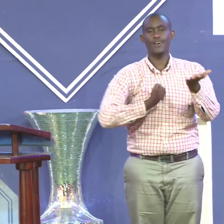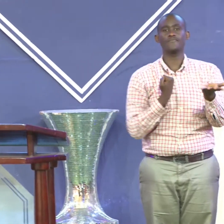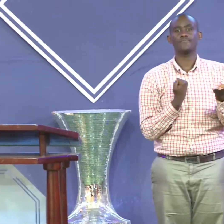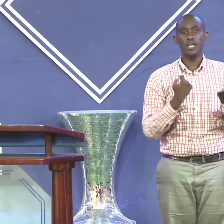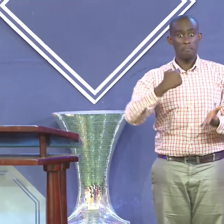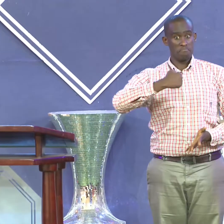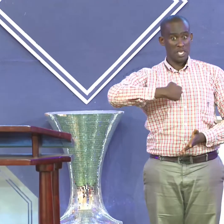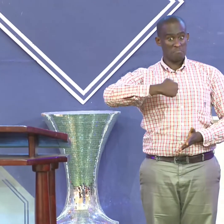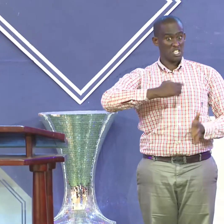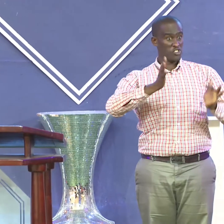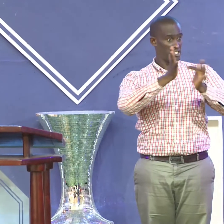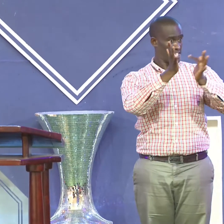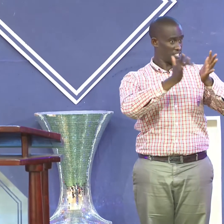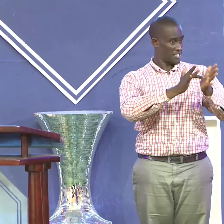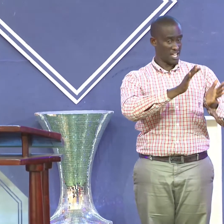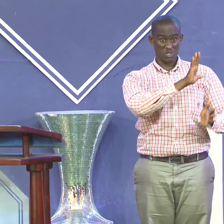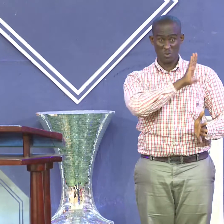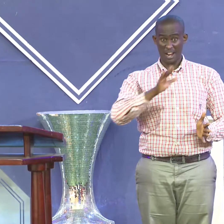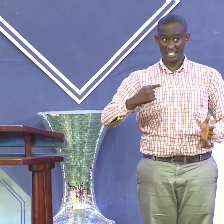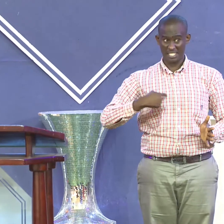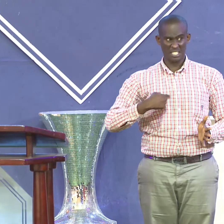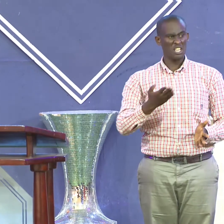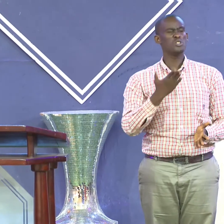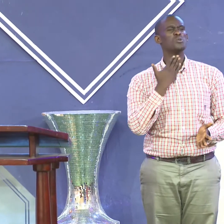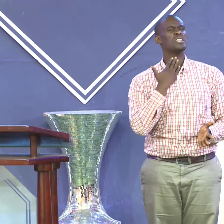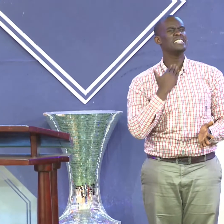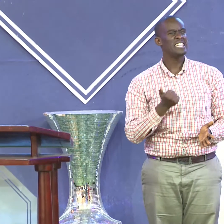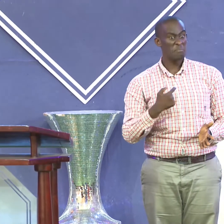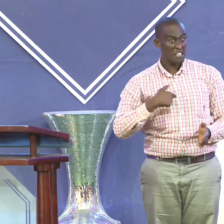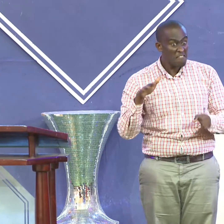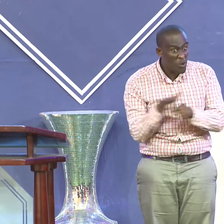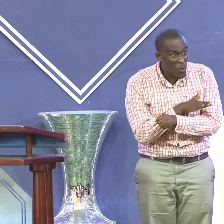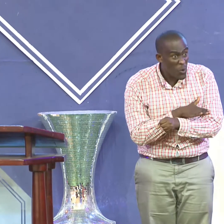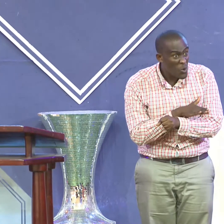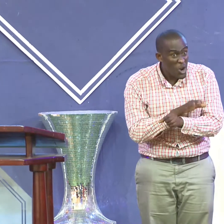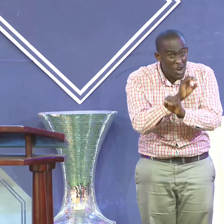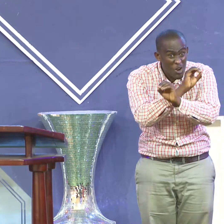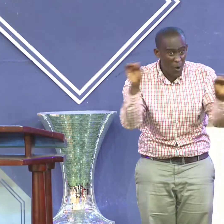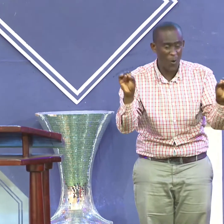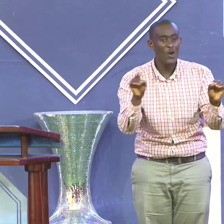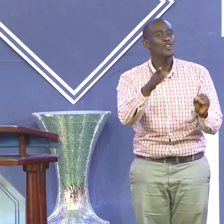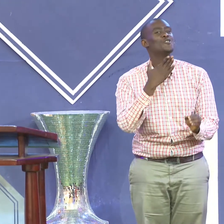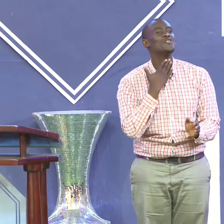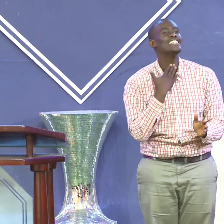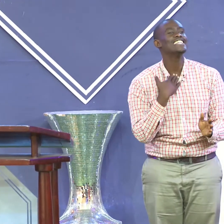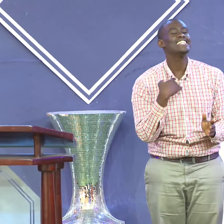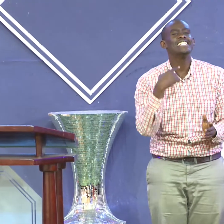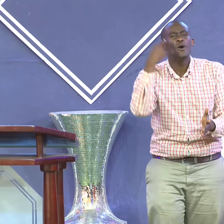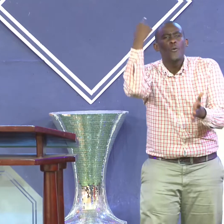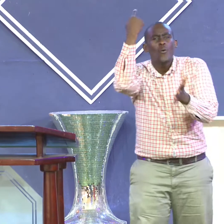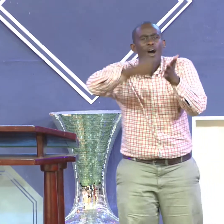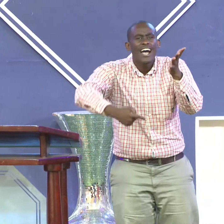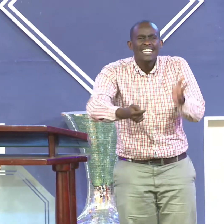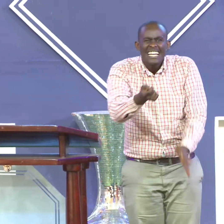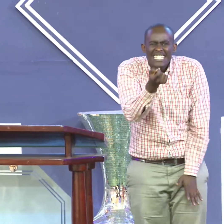himself that I, you see, you don't need the full me,